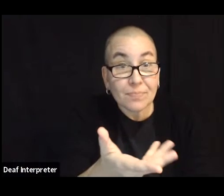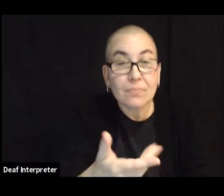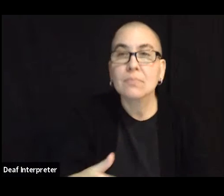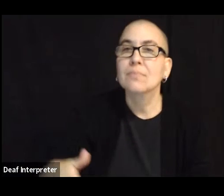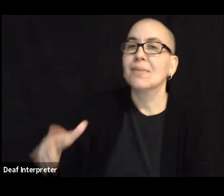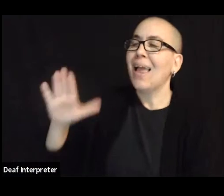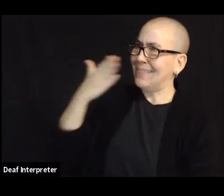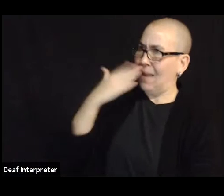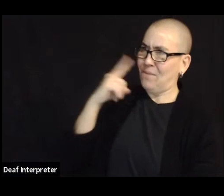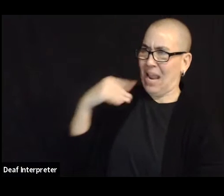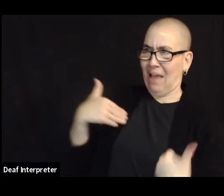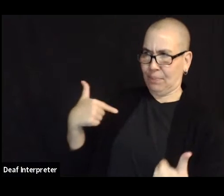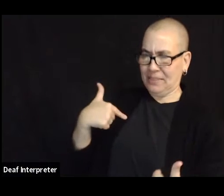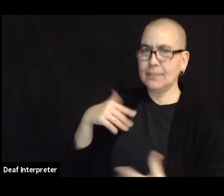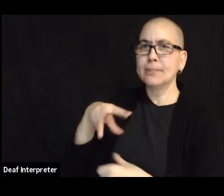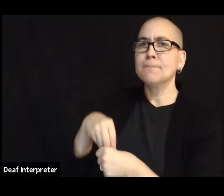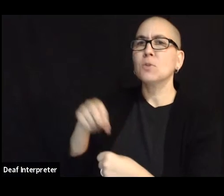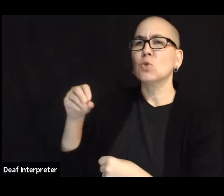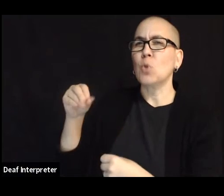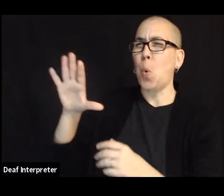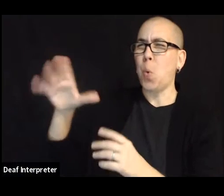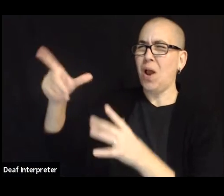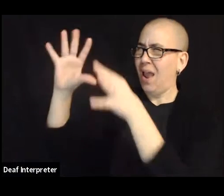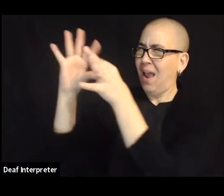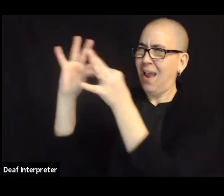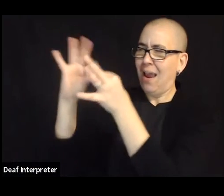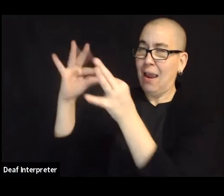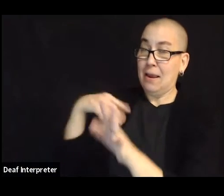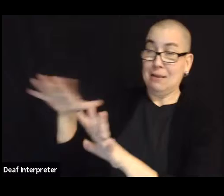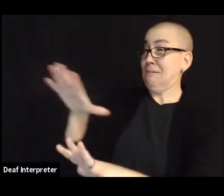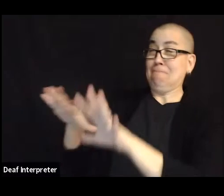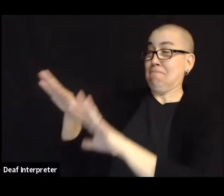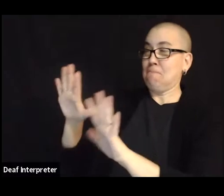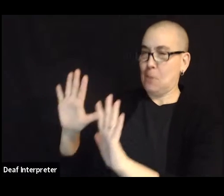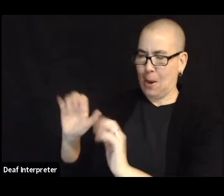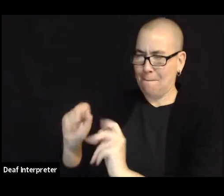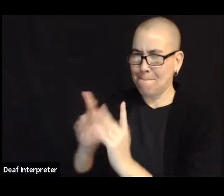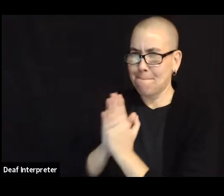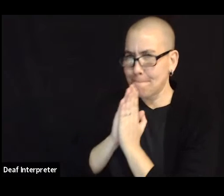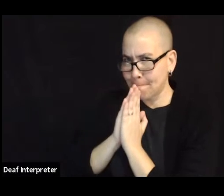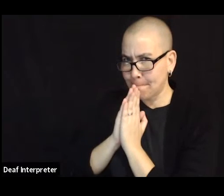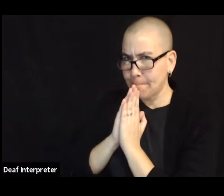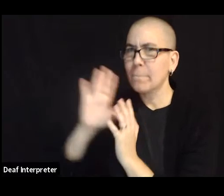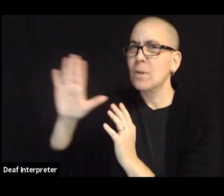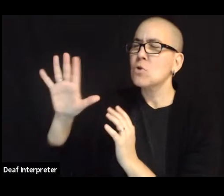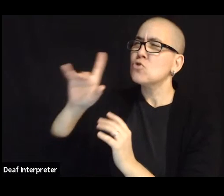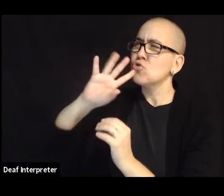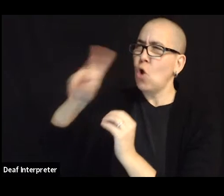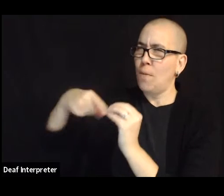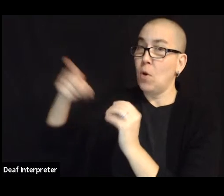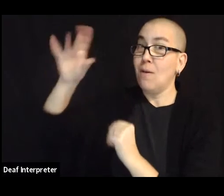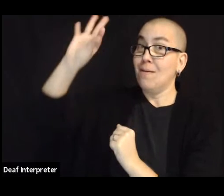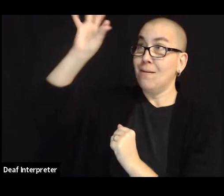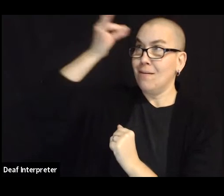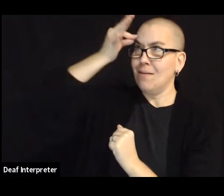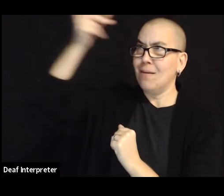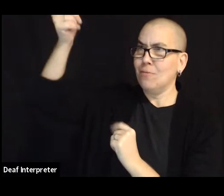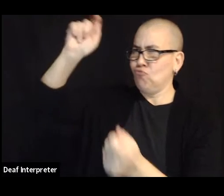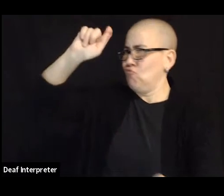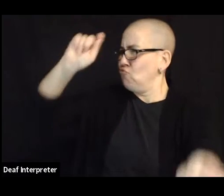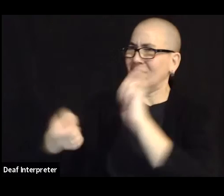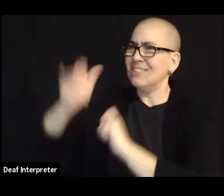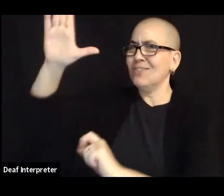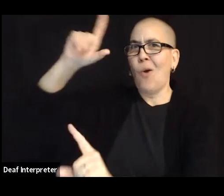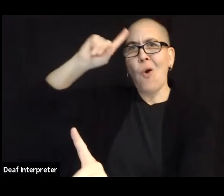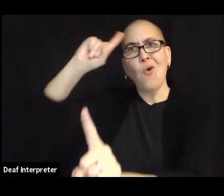sent, especially today? You have the feds reversing themselves today and saying, well, we're going to do only 65, we're going to do all 65 and up and release